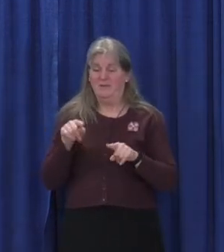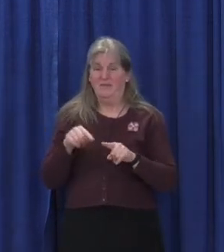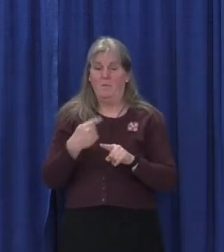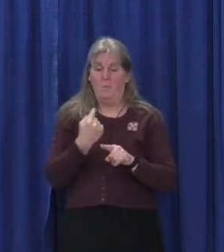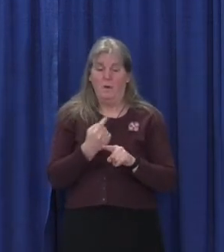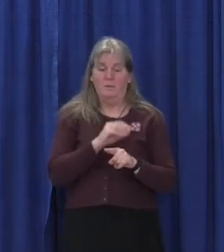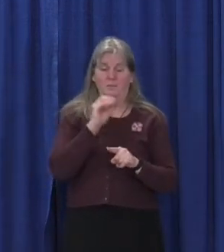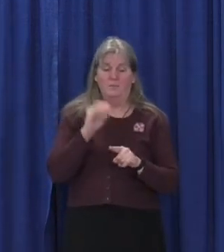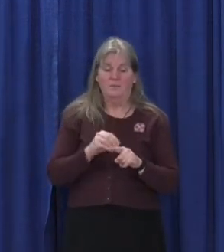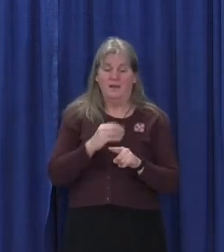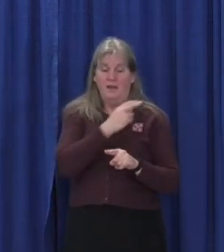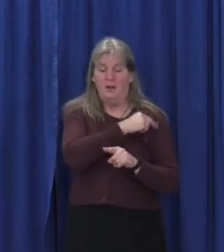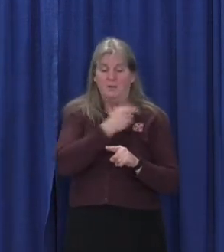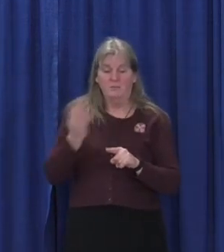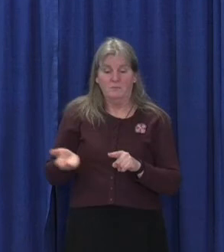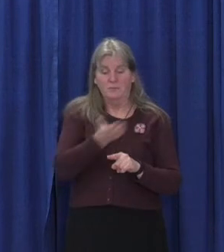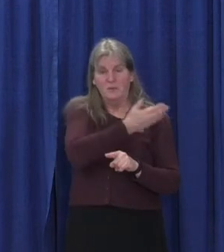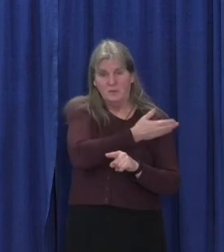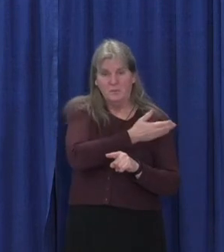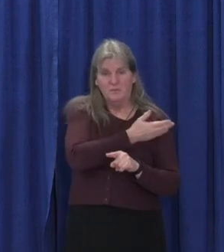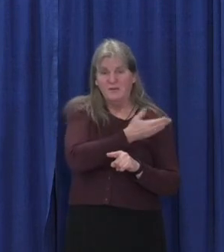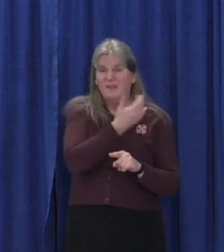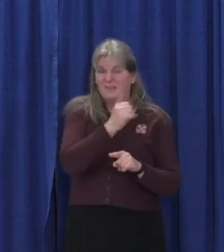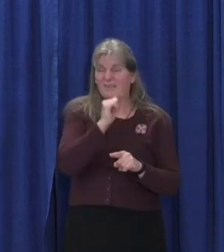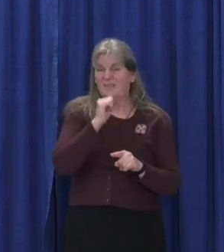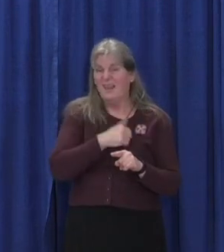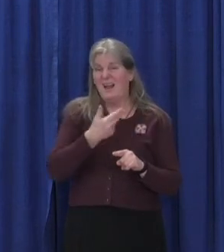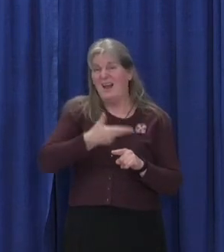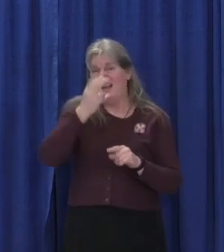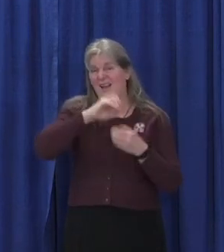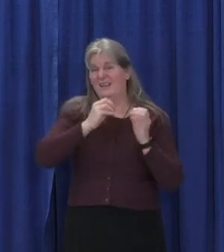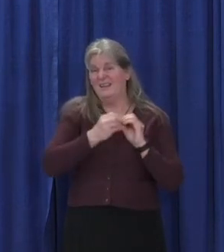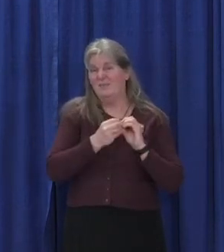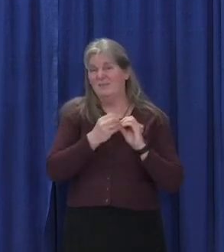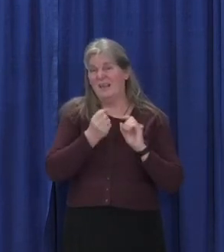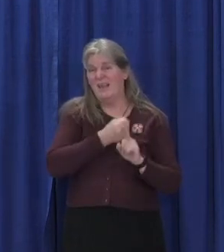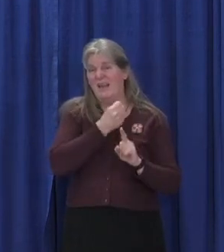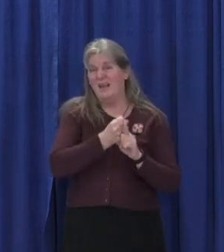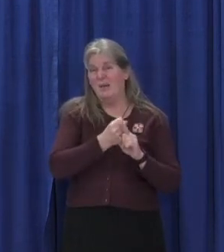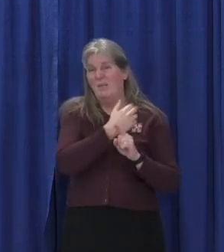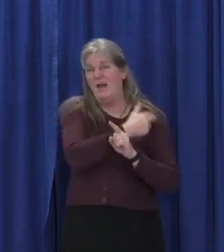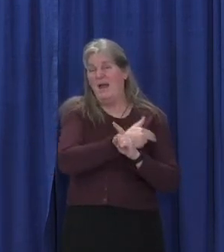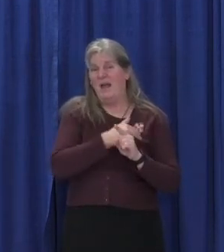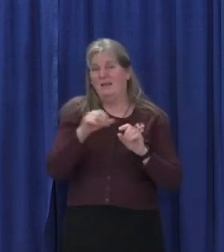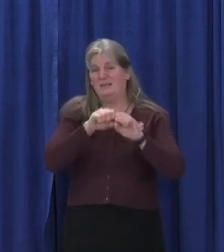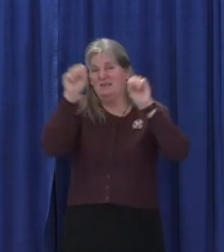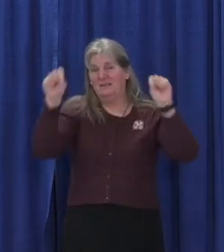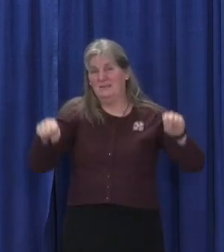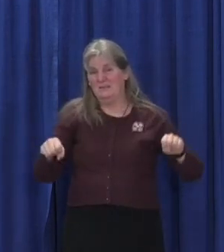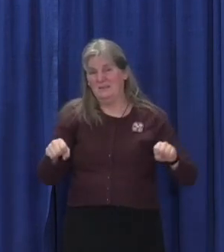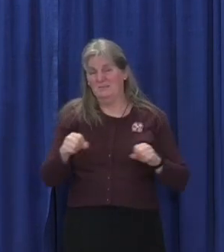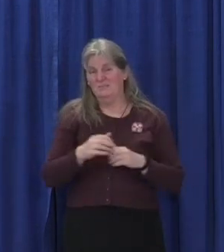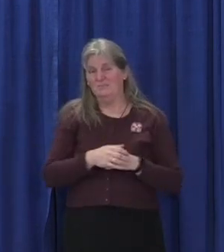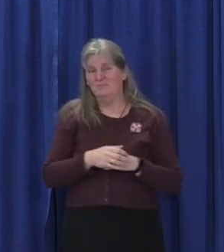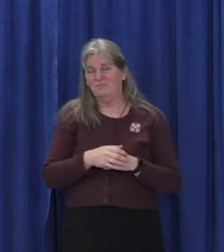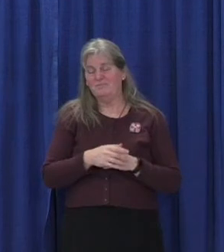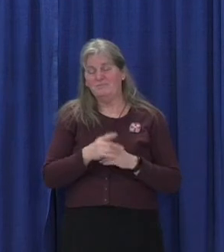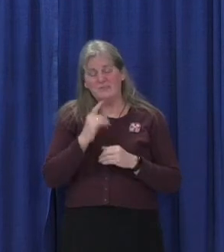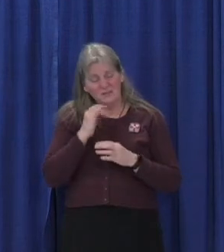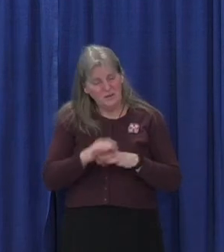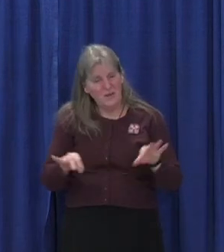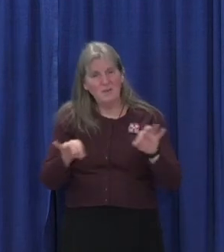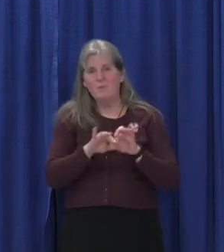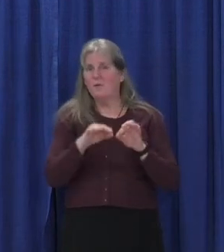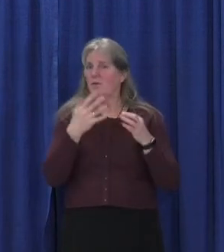1% hospitalization rate, you can still have a significant impact on the healthcare system. And so not transmitting is really,